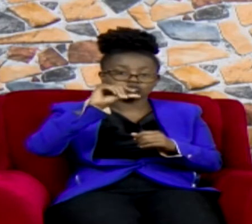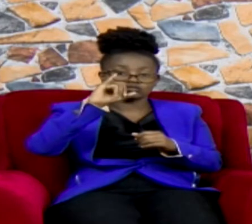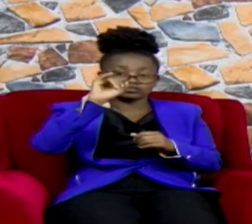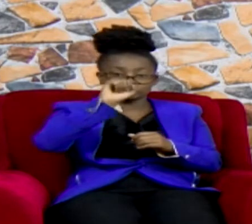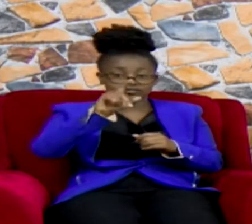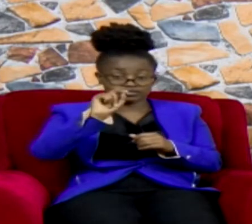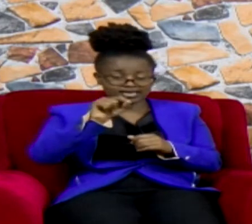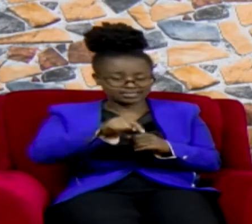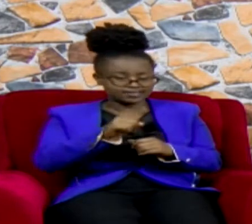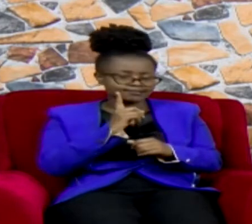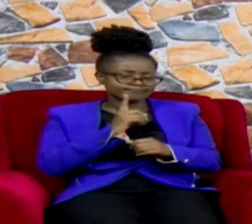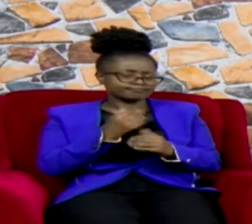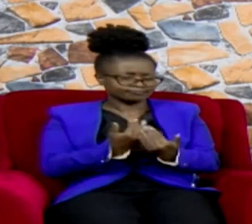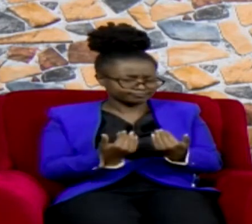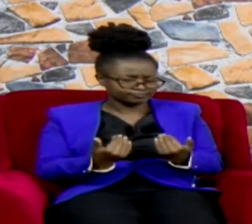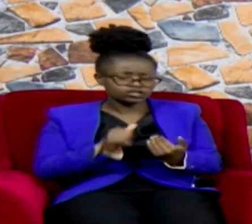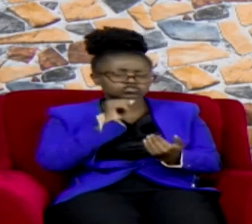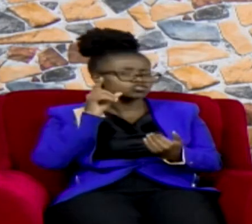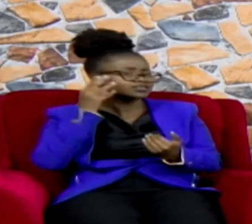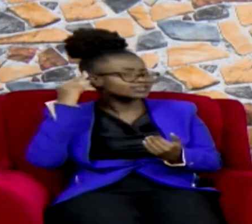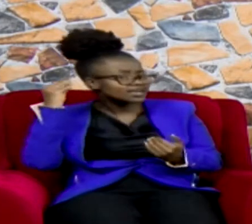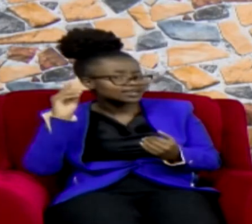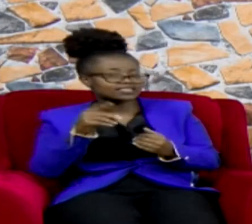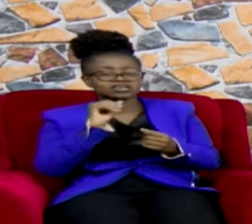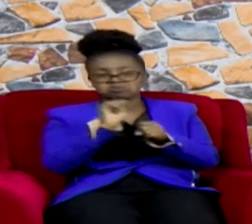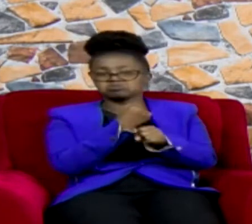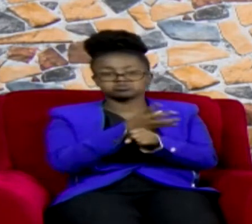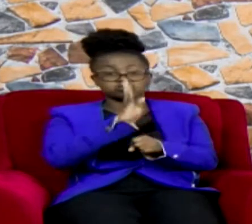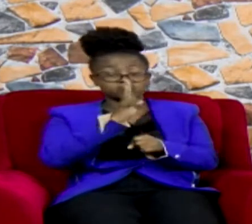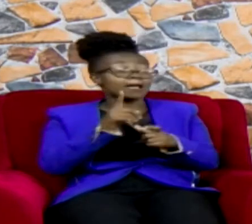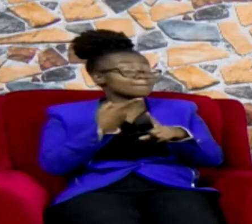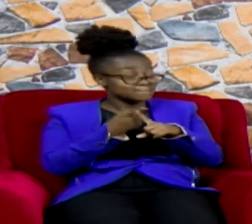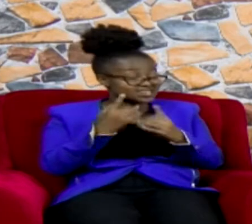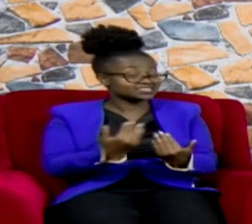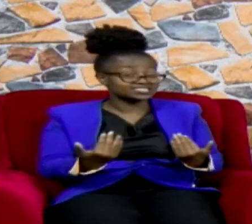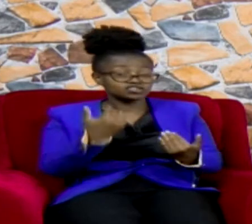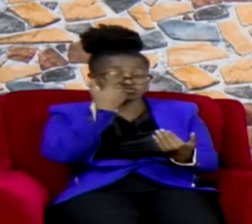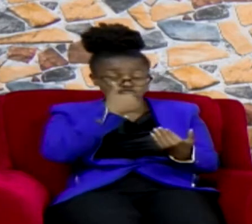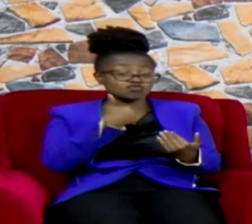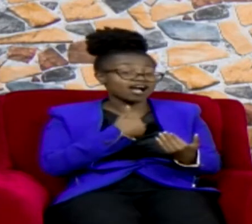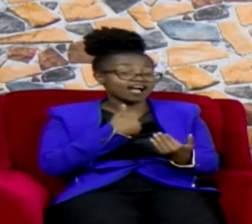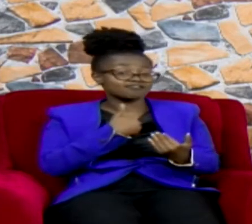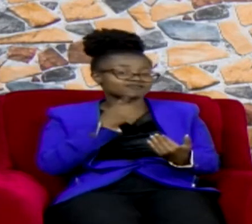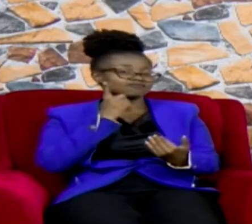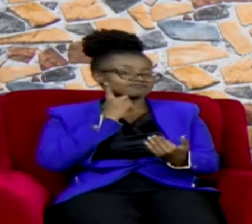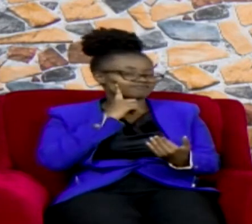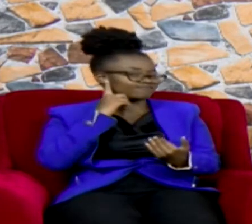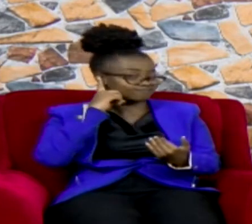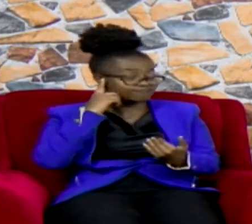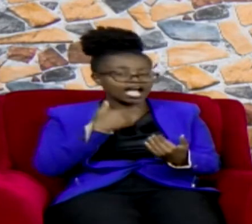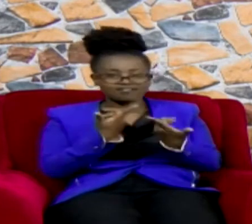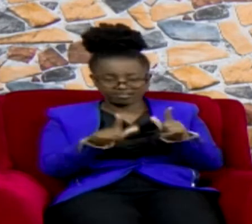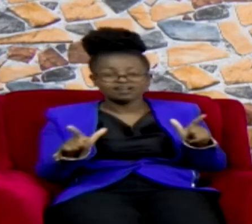hearing, so this child is not able to speak. Okay. But a child who has hearing impairment has